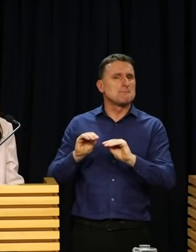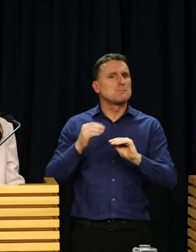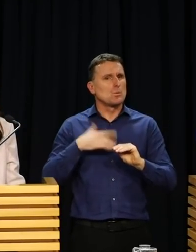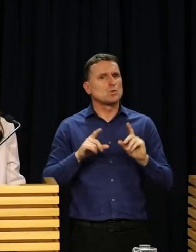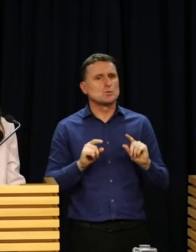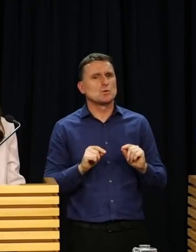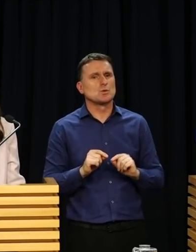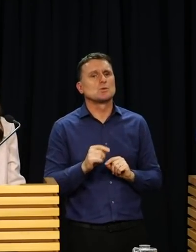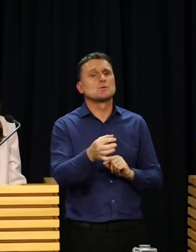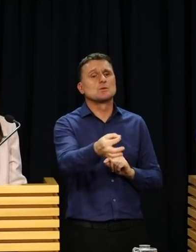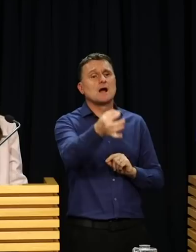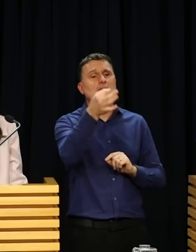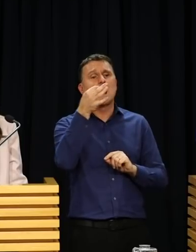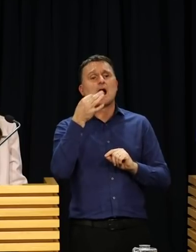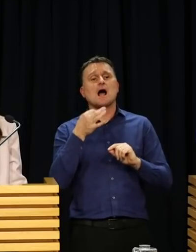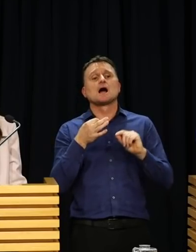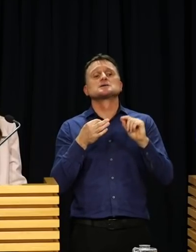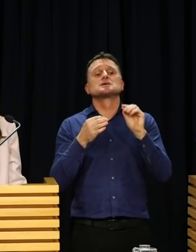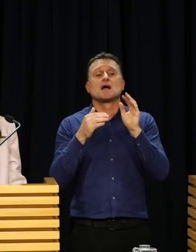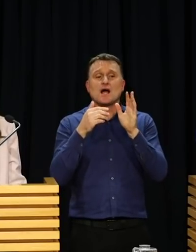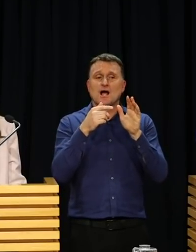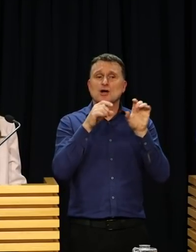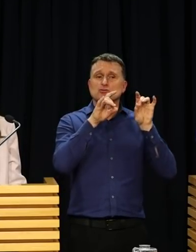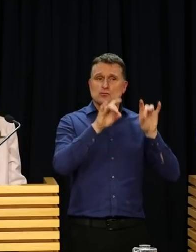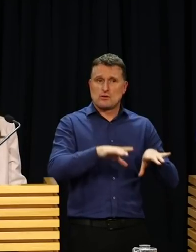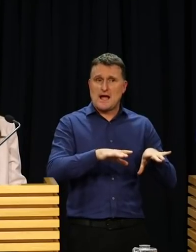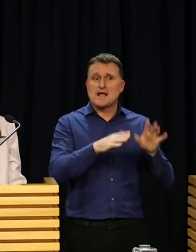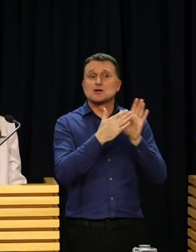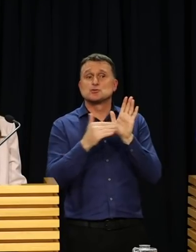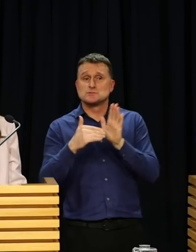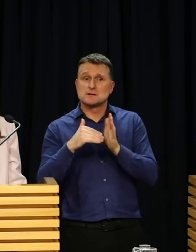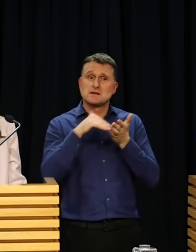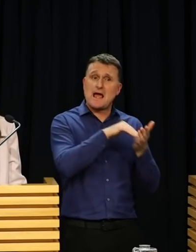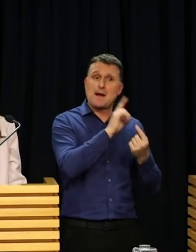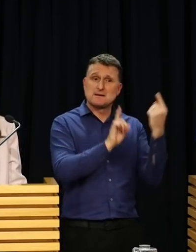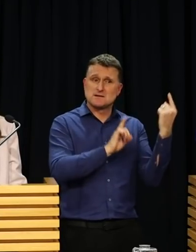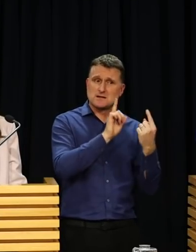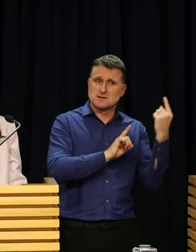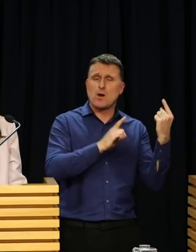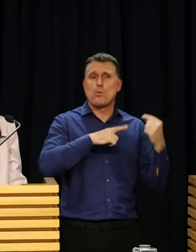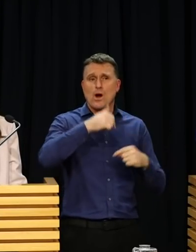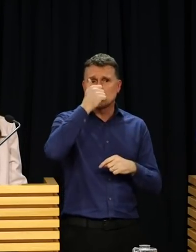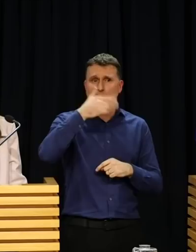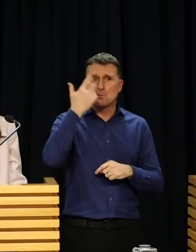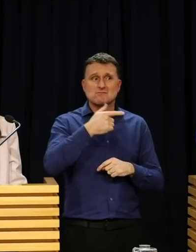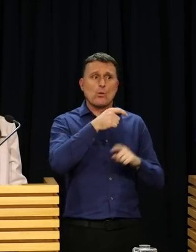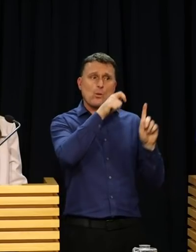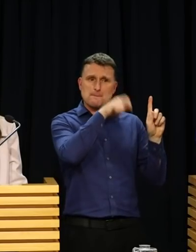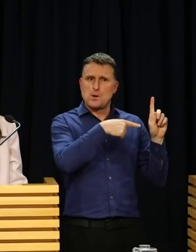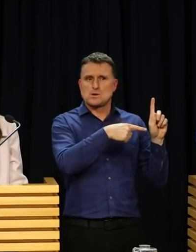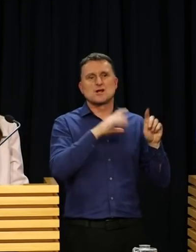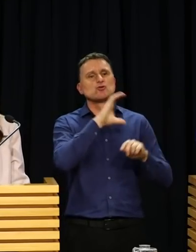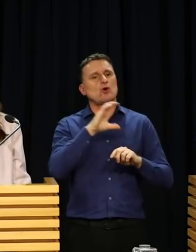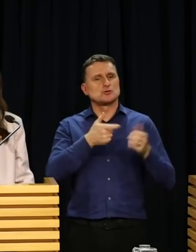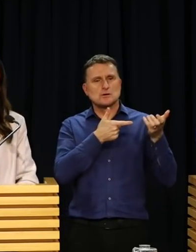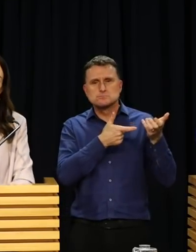sorts of conversations or strategies. I just wonder this because obviously the terrorist in 2019 was raised in Australia, he was radicalised in Australia. We